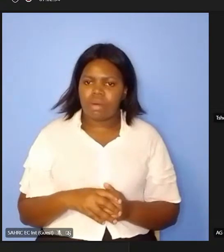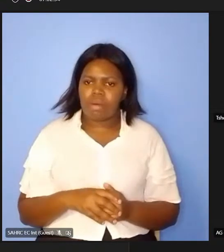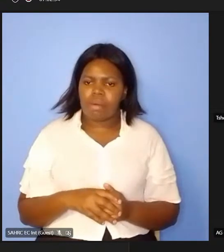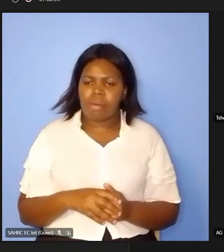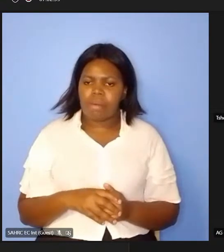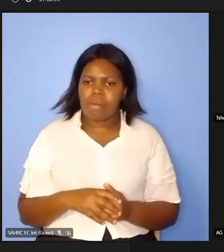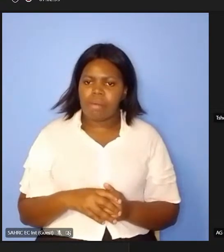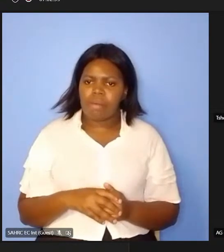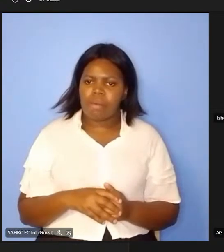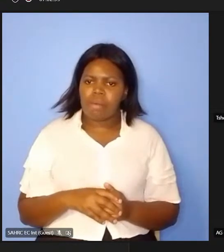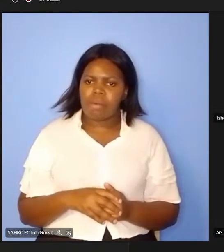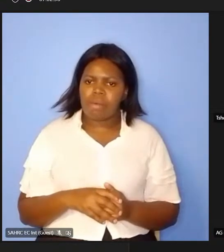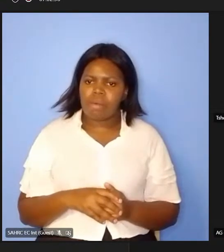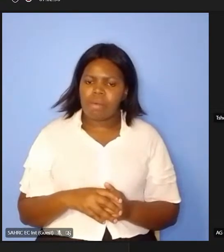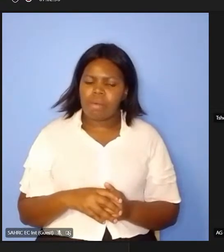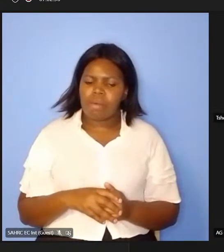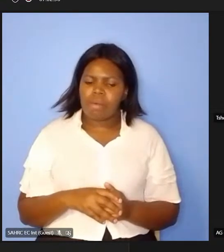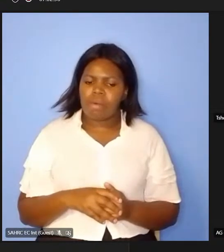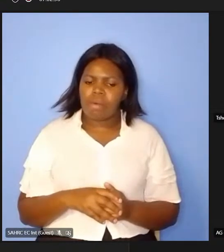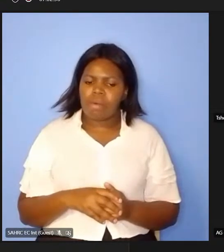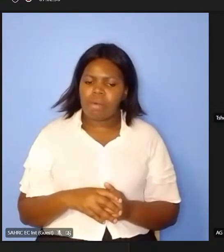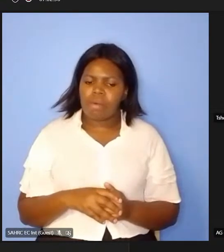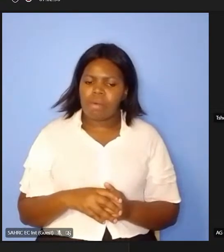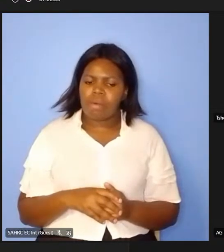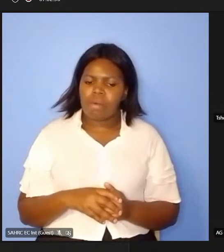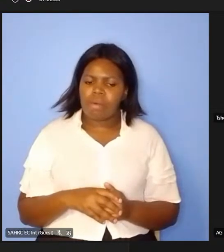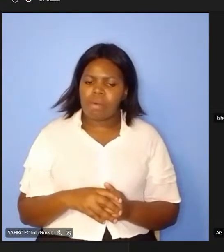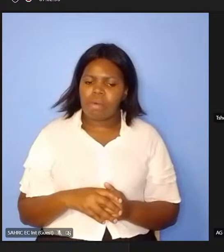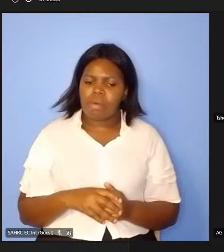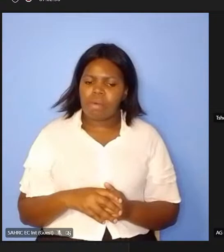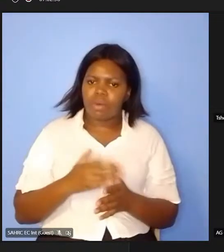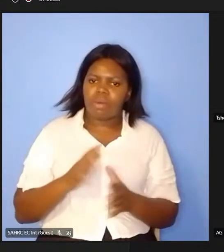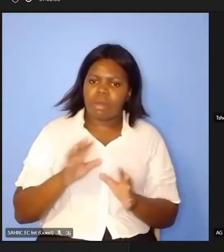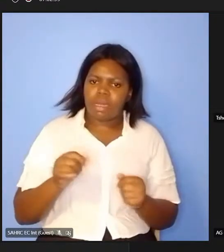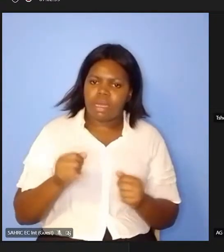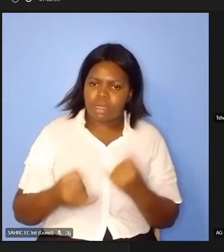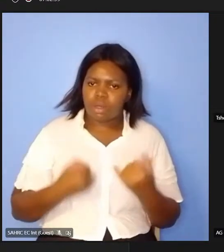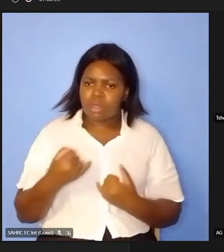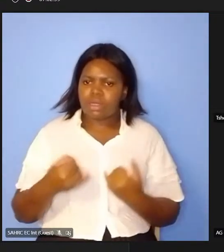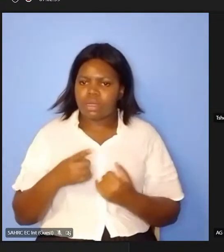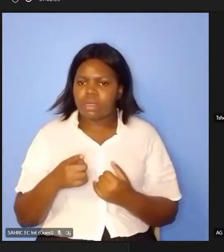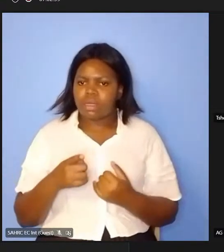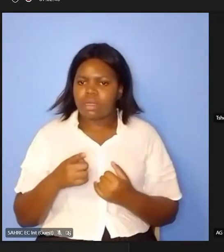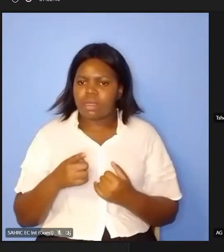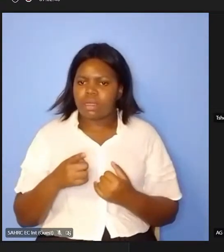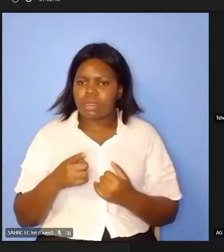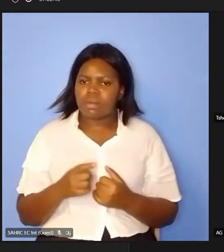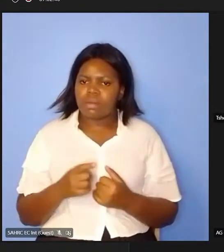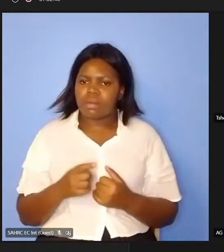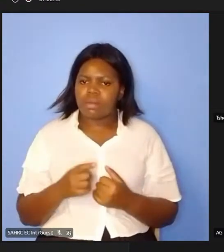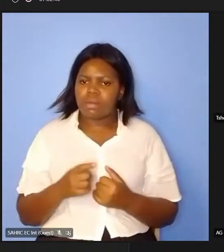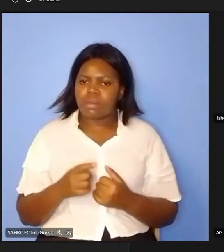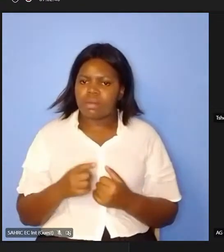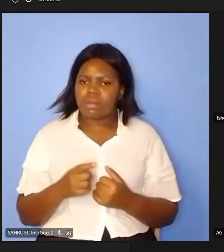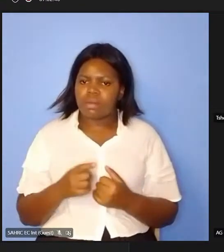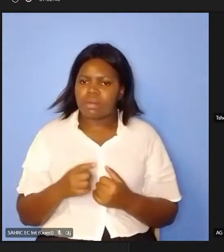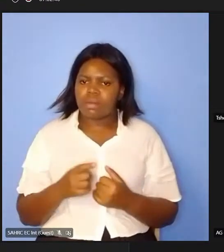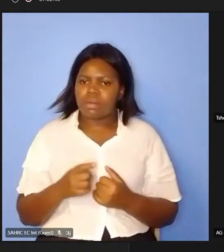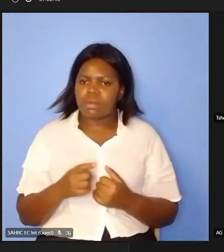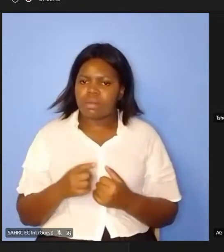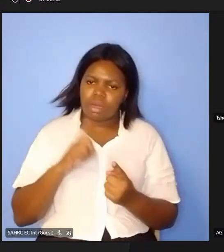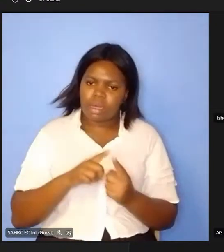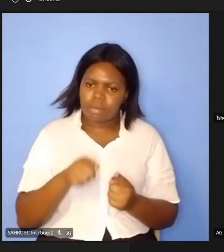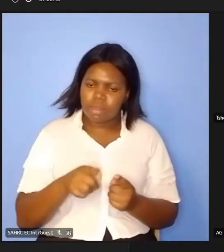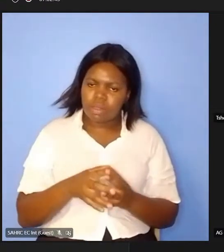with, maybe it's quite a general statement in a sense, but I have come to